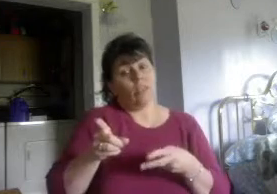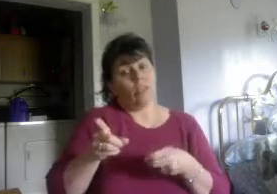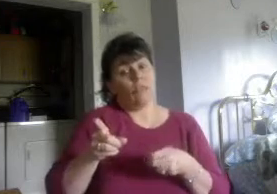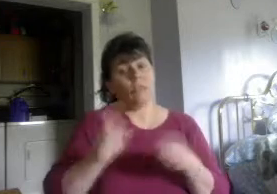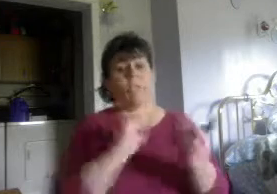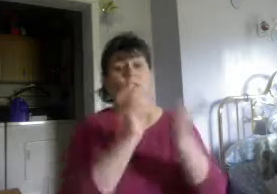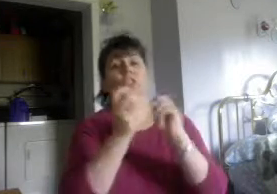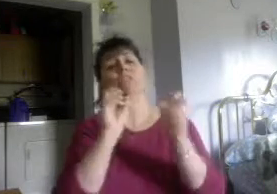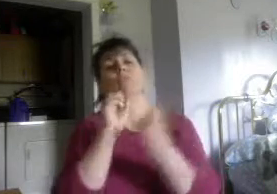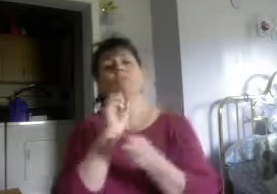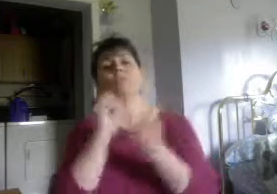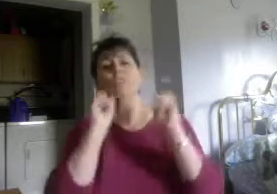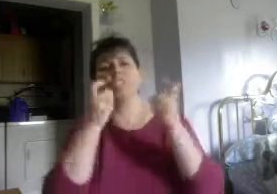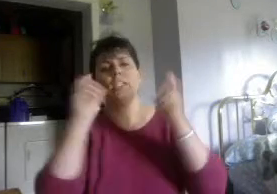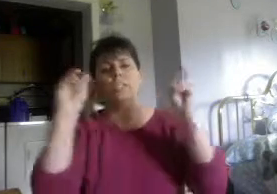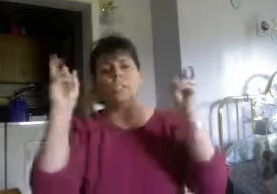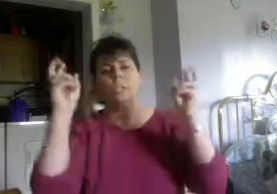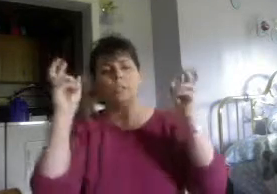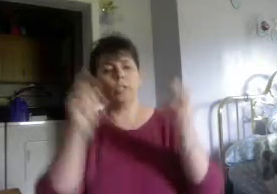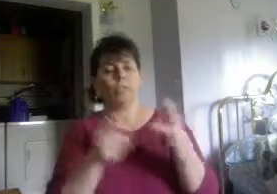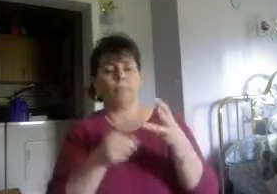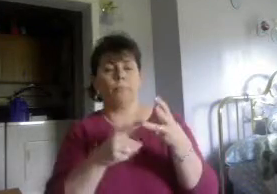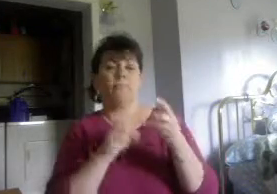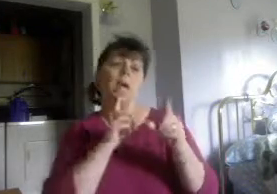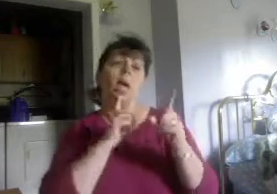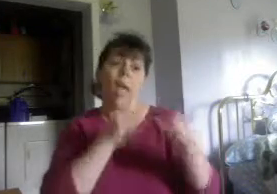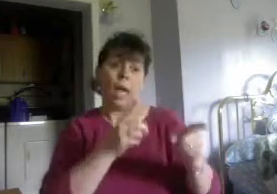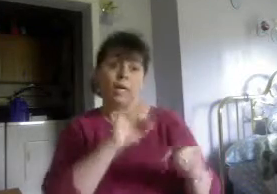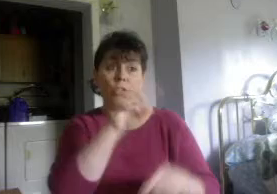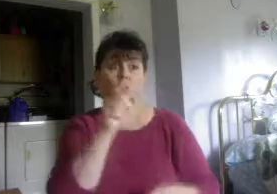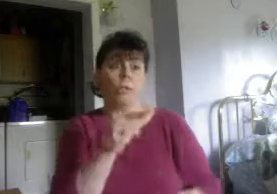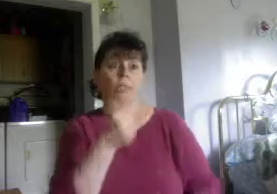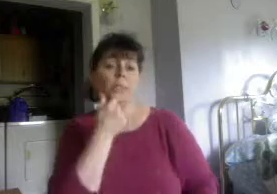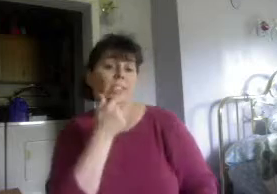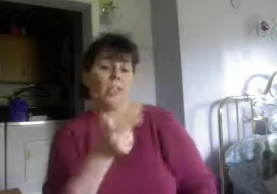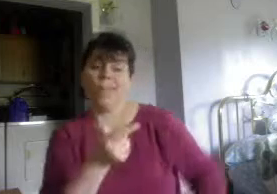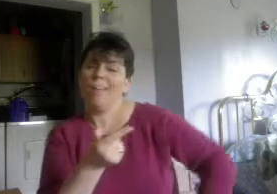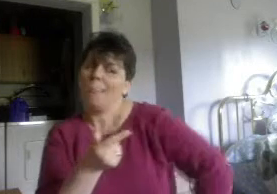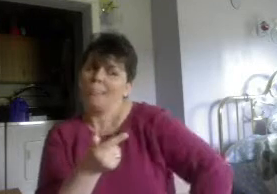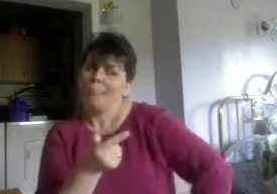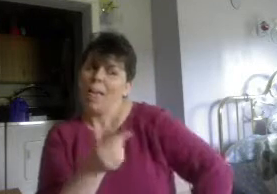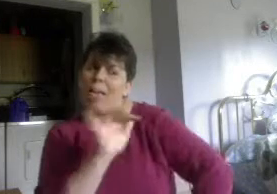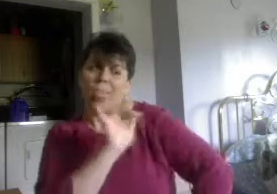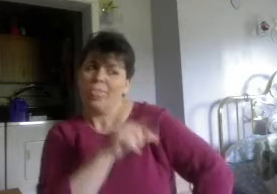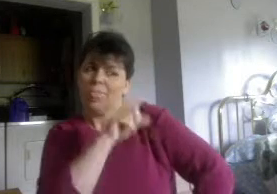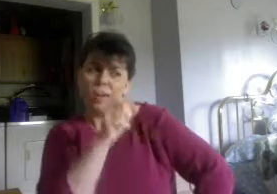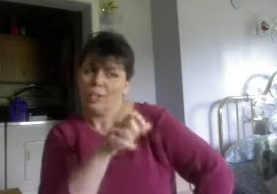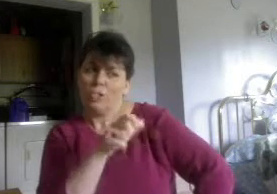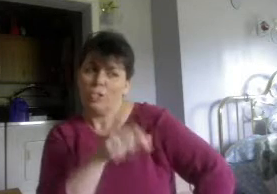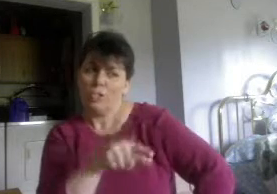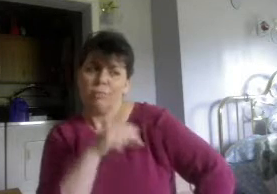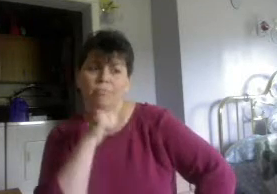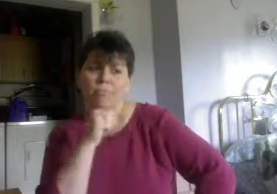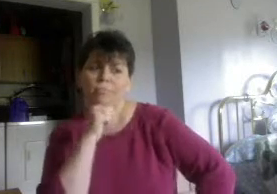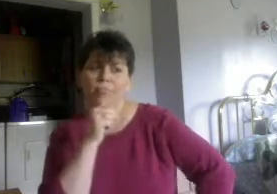subject. Third, they could answer the question, but tell the person that the question is on the verge of being racist